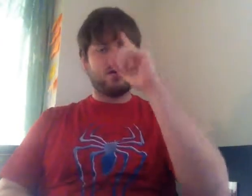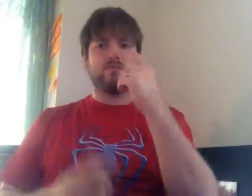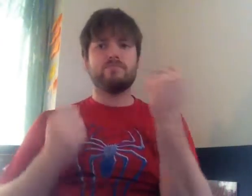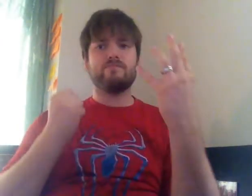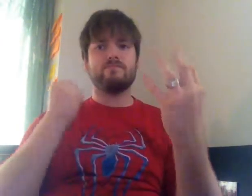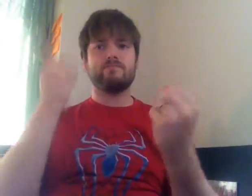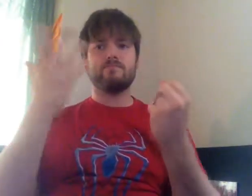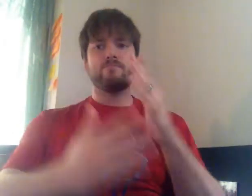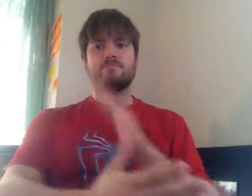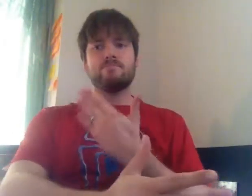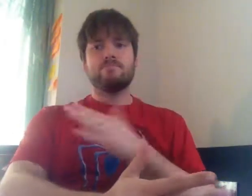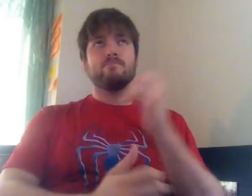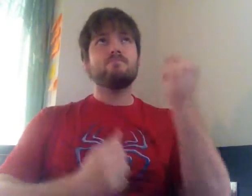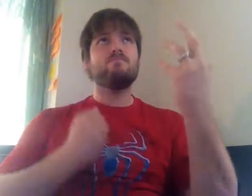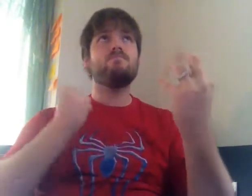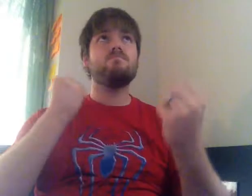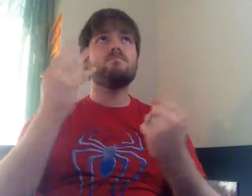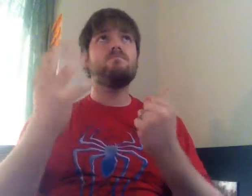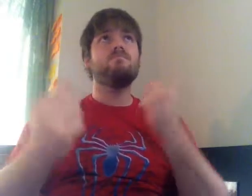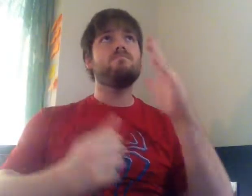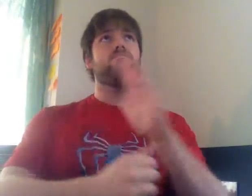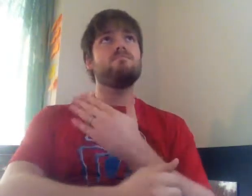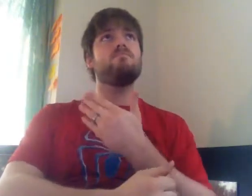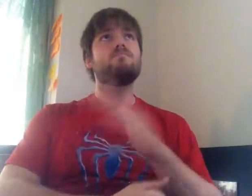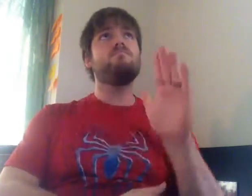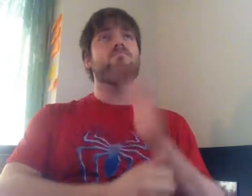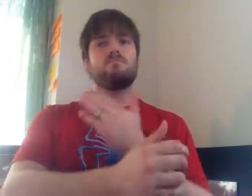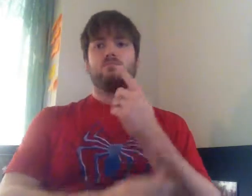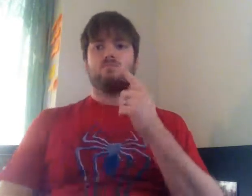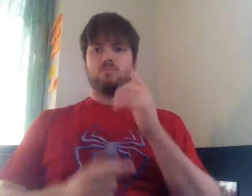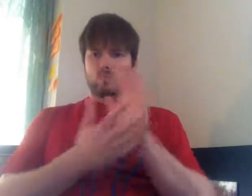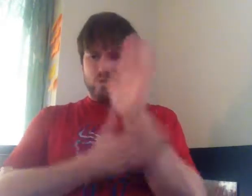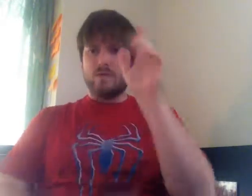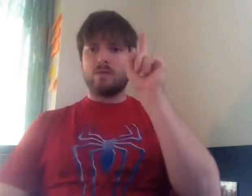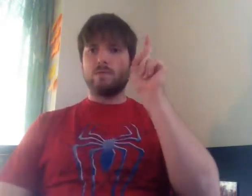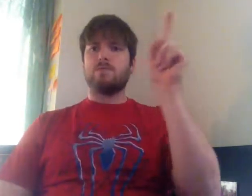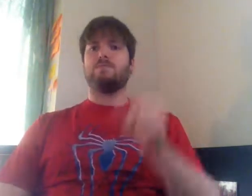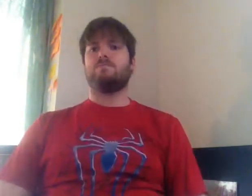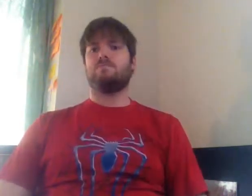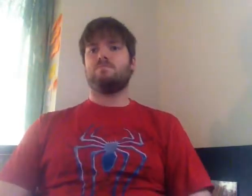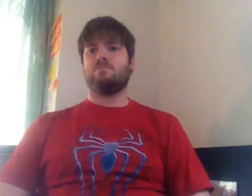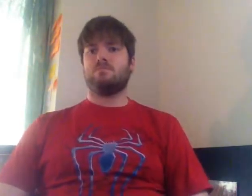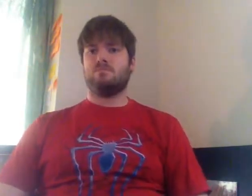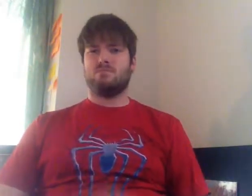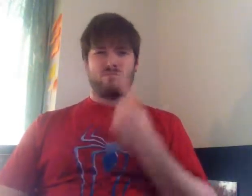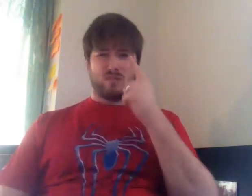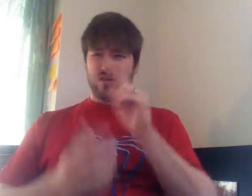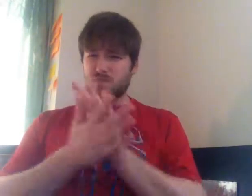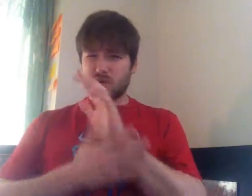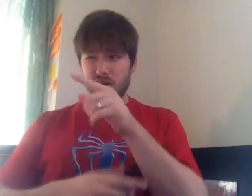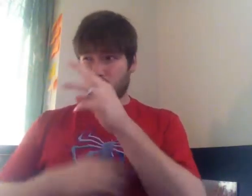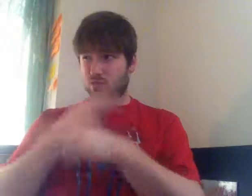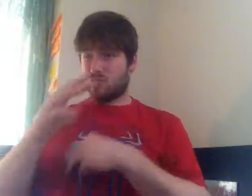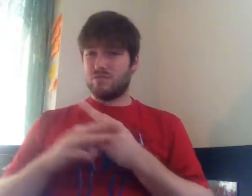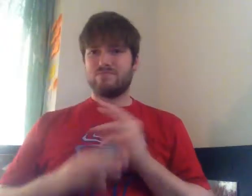or technically a trough, and so that's going to be the dividing line between the air coming from up here and the air coming from down there. Now